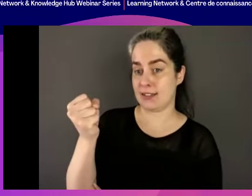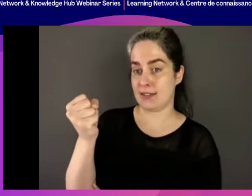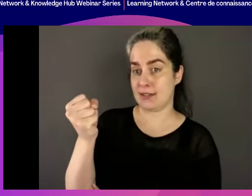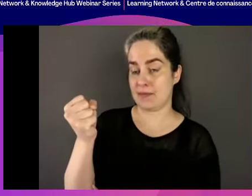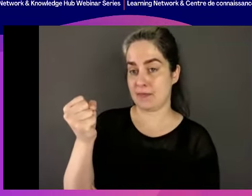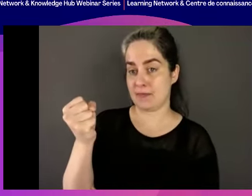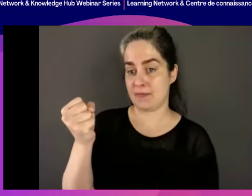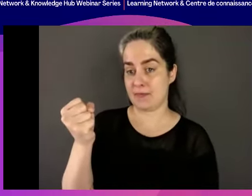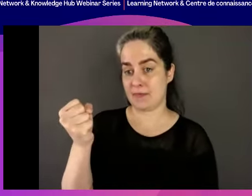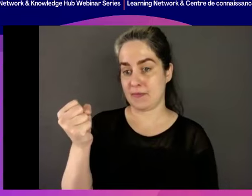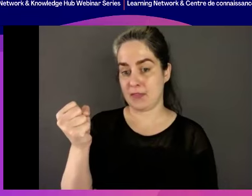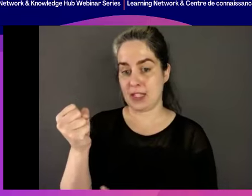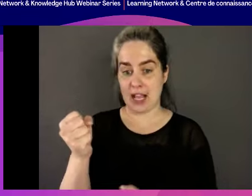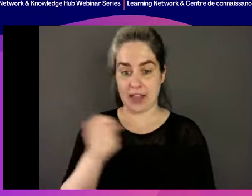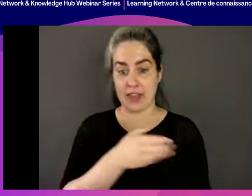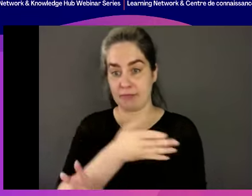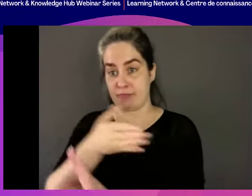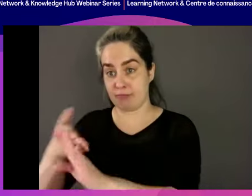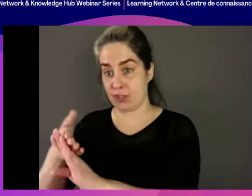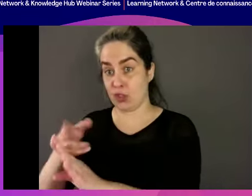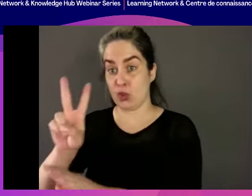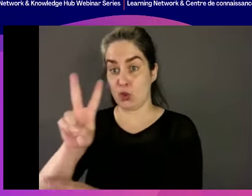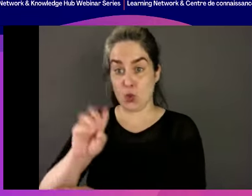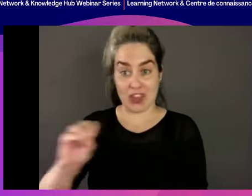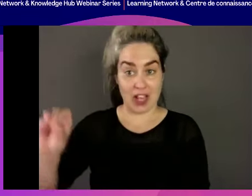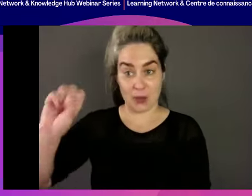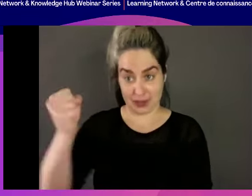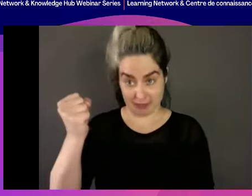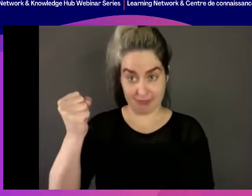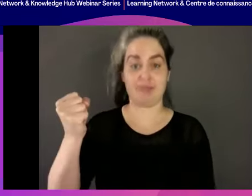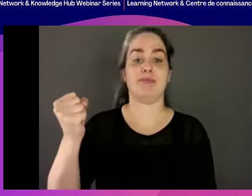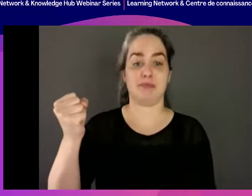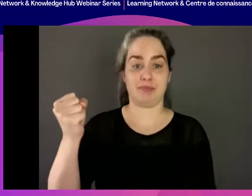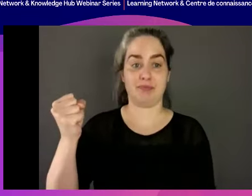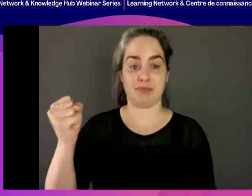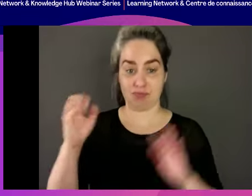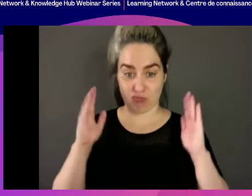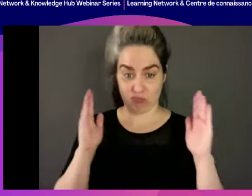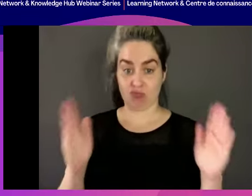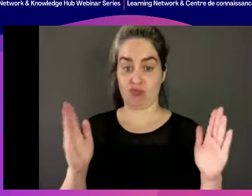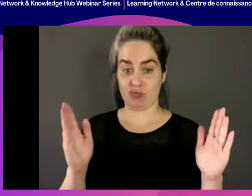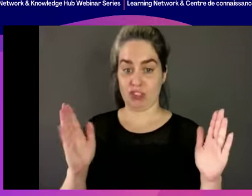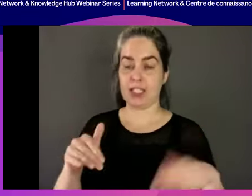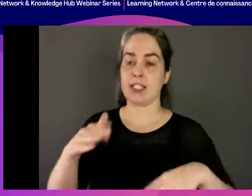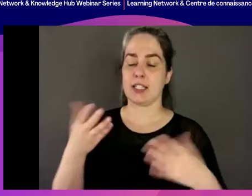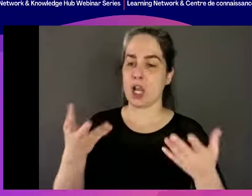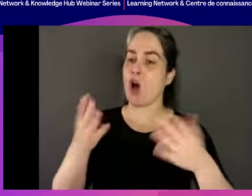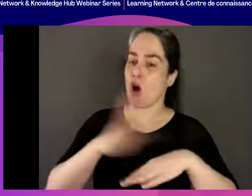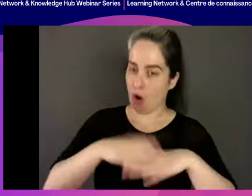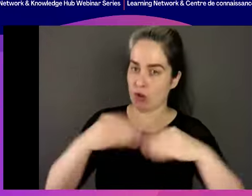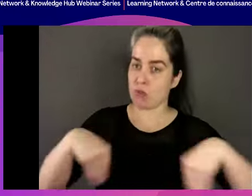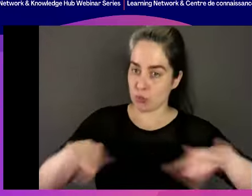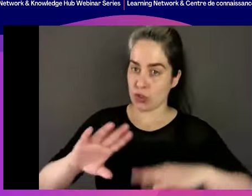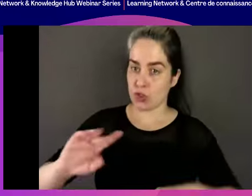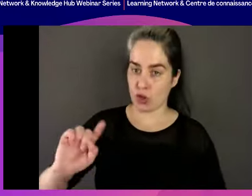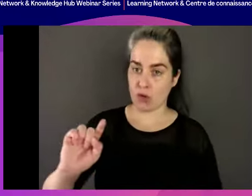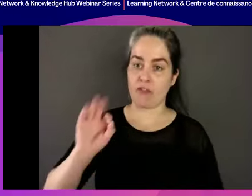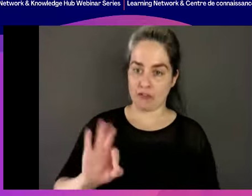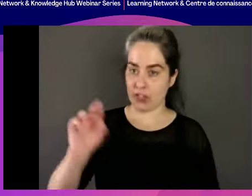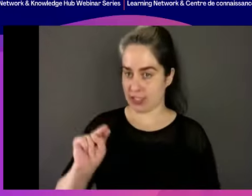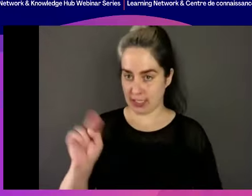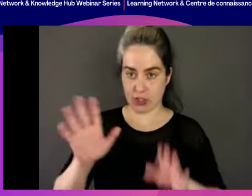later than before in the 2000s. And again, we see this is the proportion of the on-reserve First Nations children